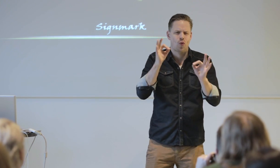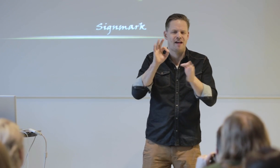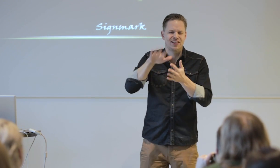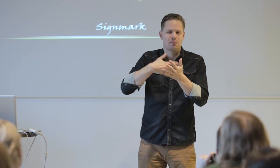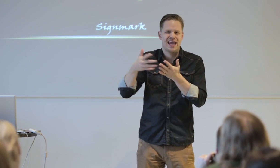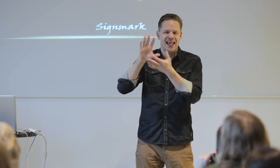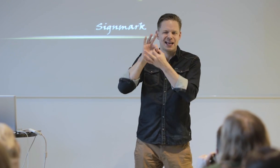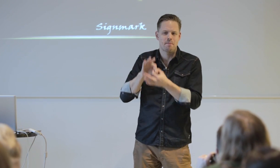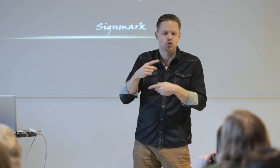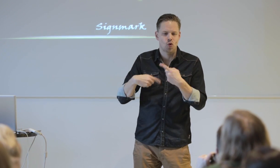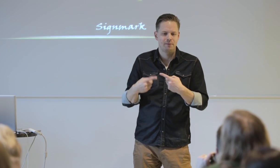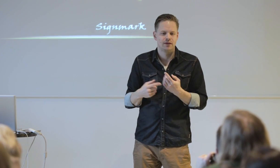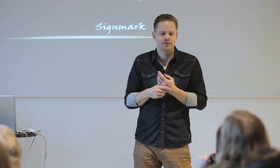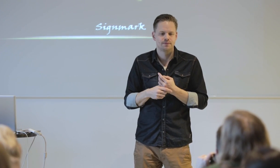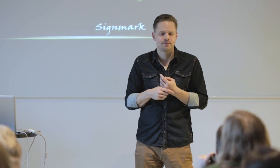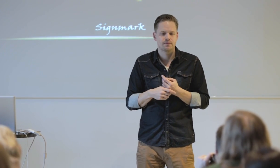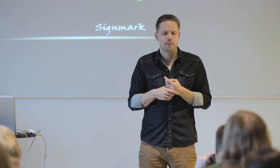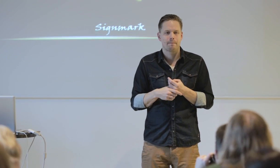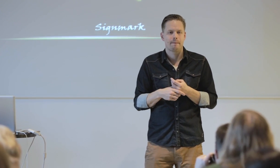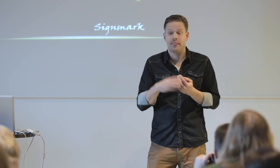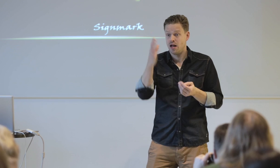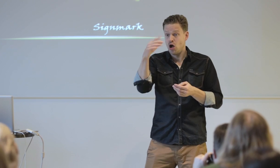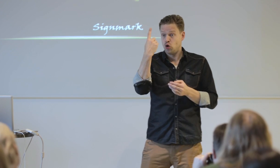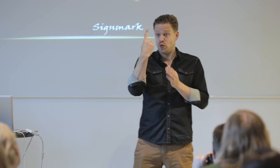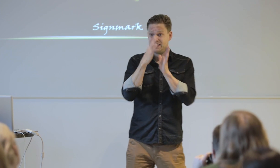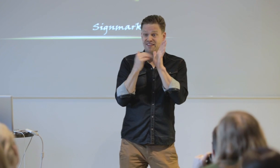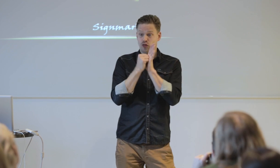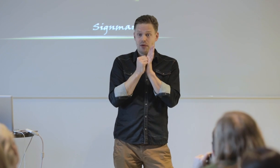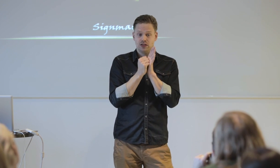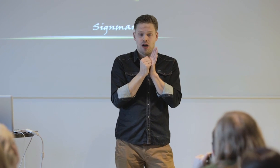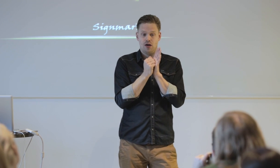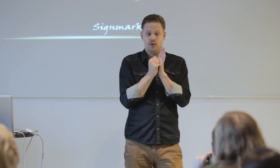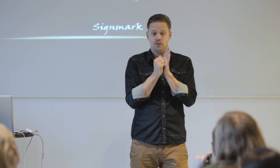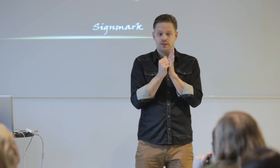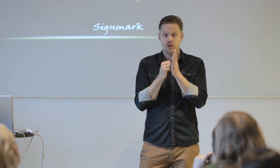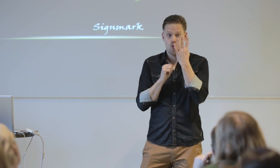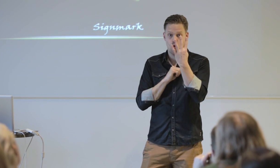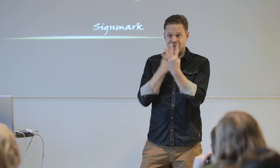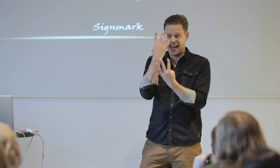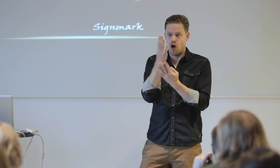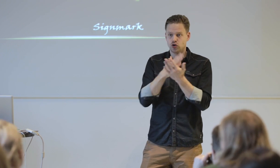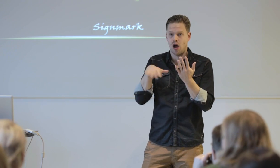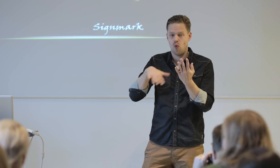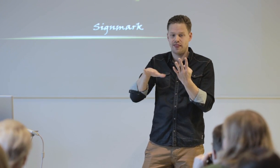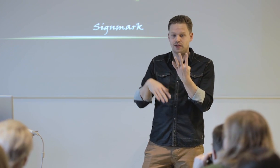And I will tell you shortly how you do the rhyming in sign language. So in one sign you have four